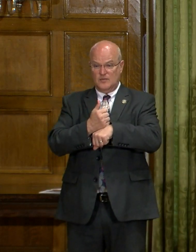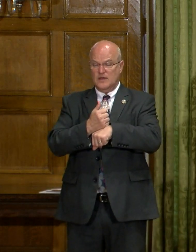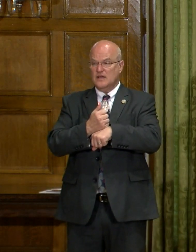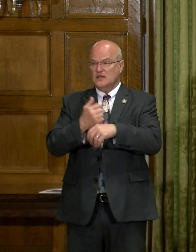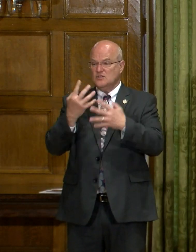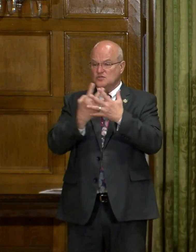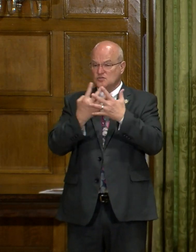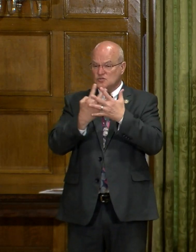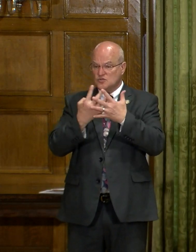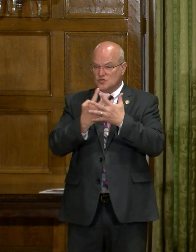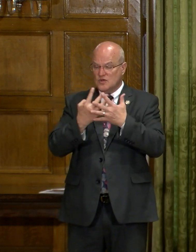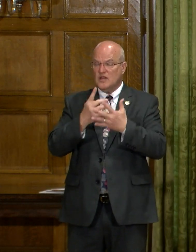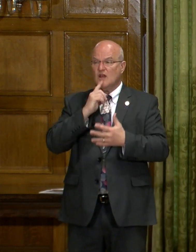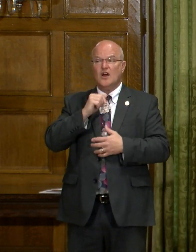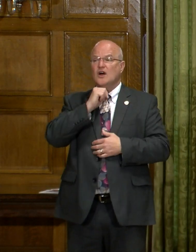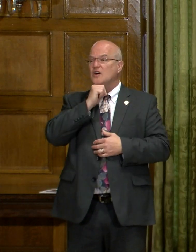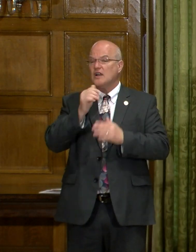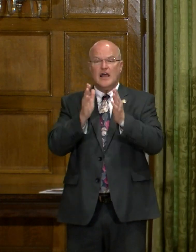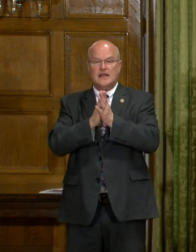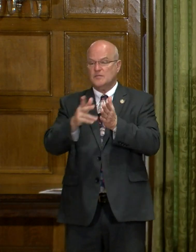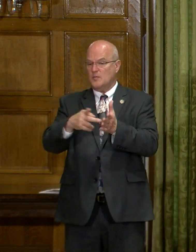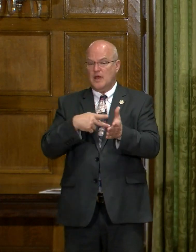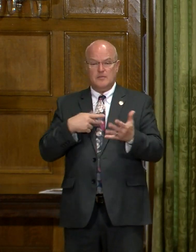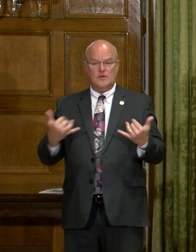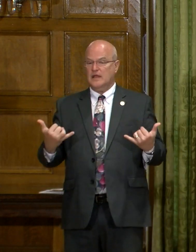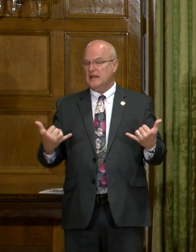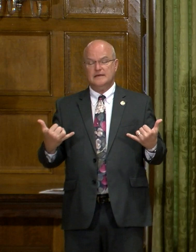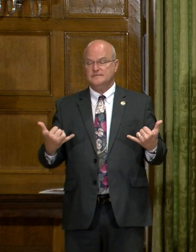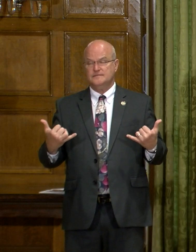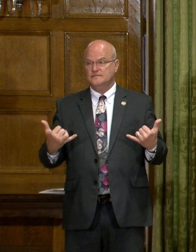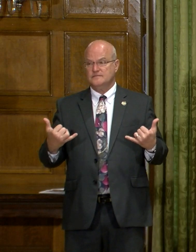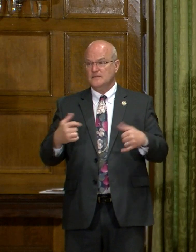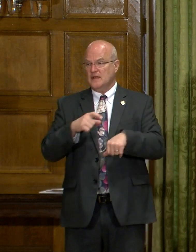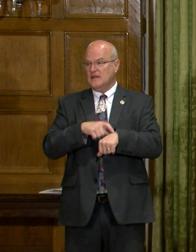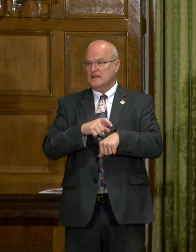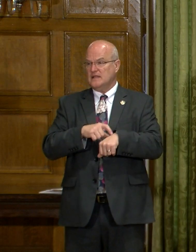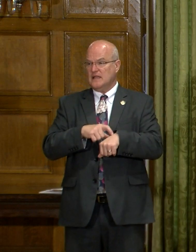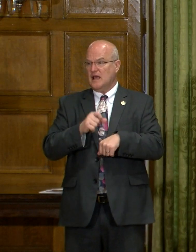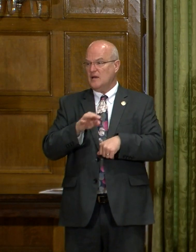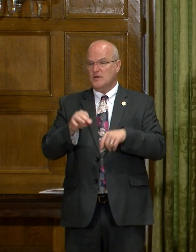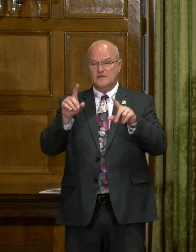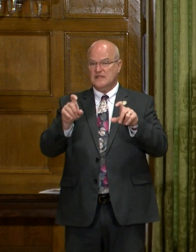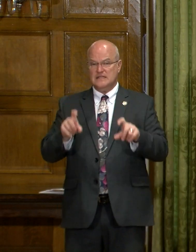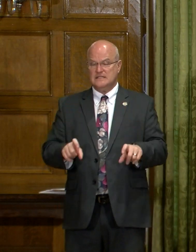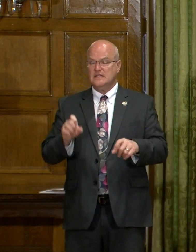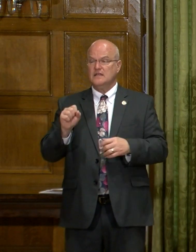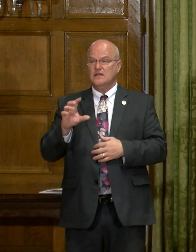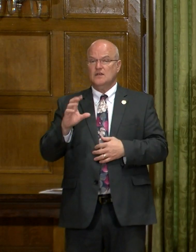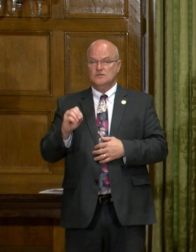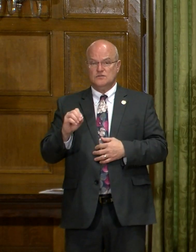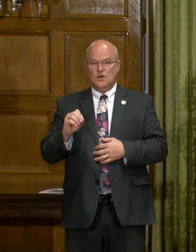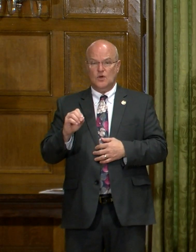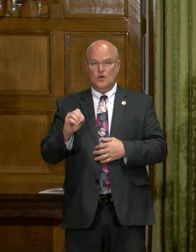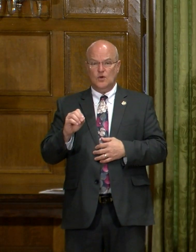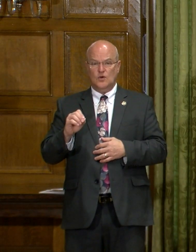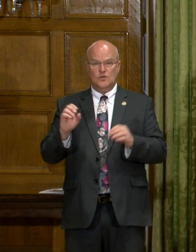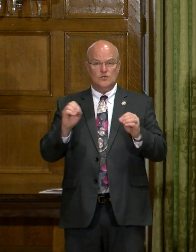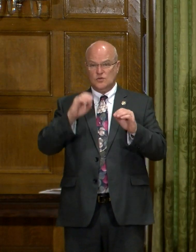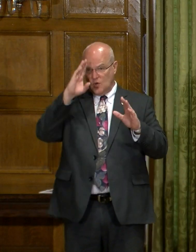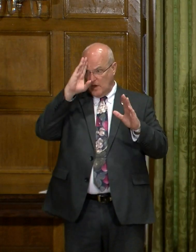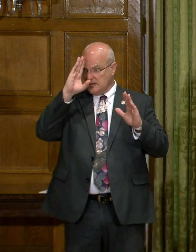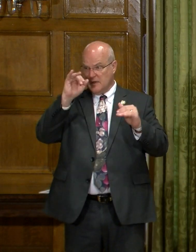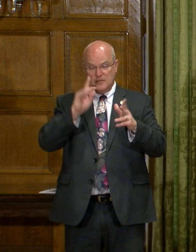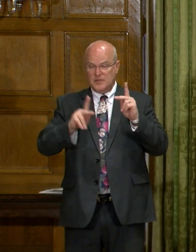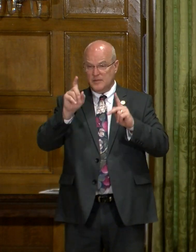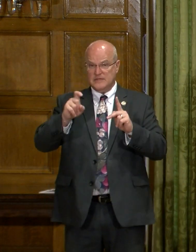triage screening are not asking for payment at the time of testing. So there's no